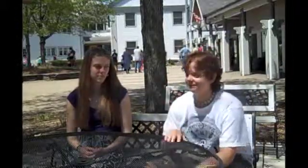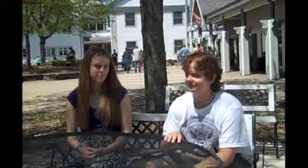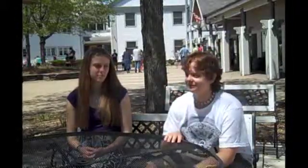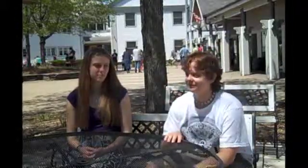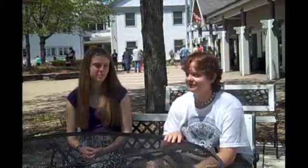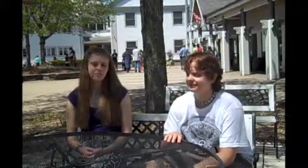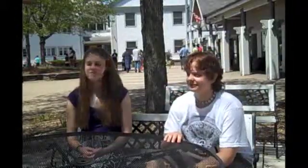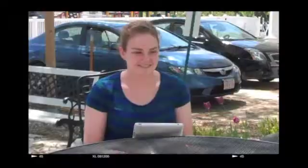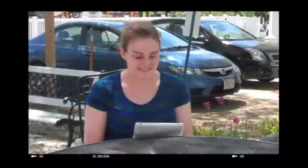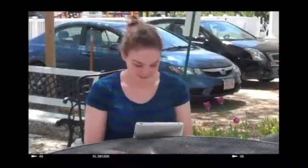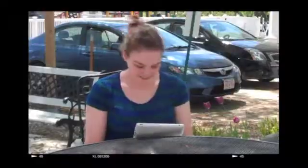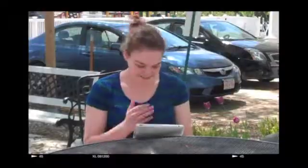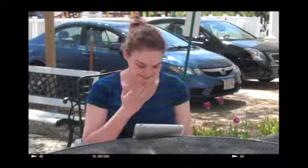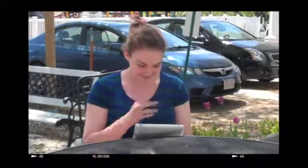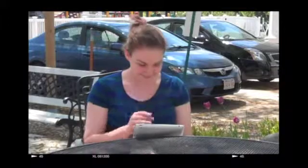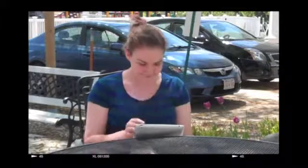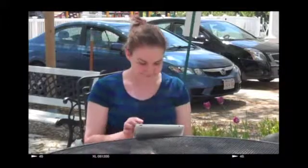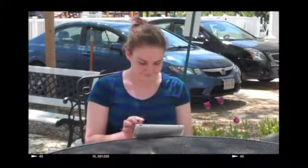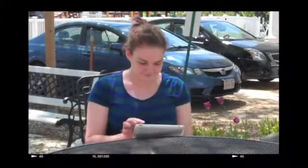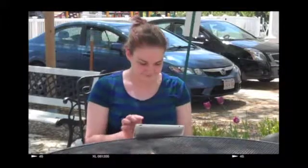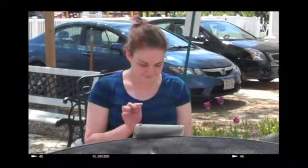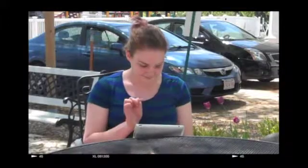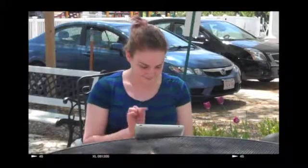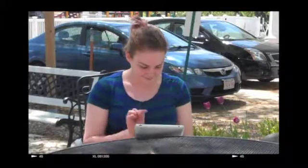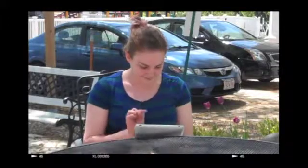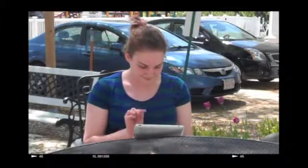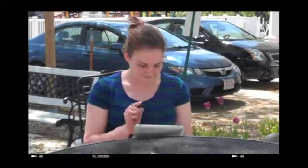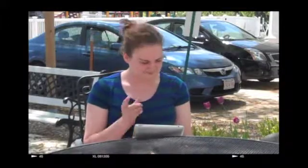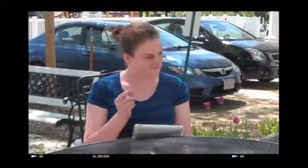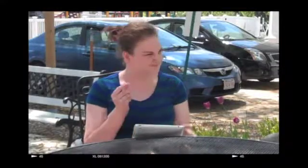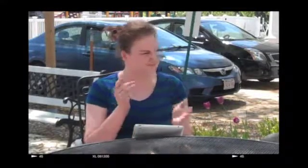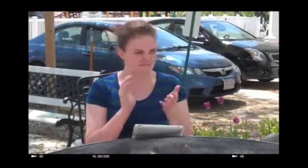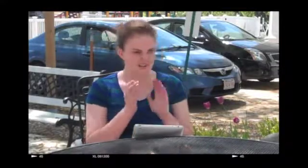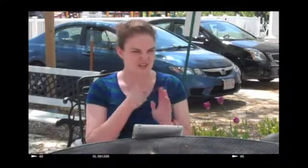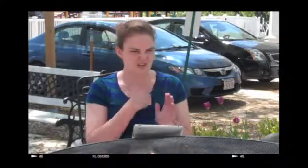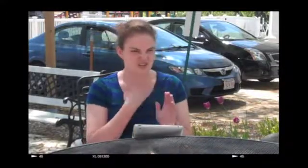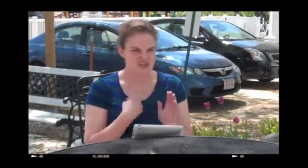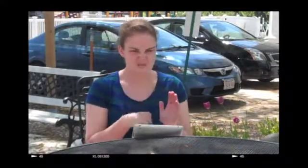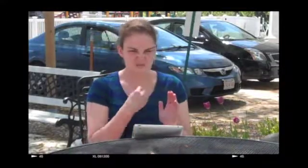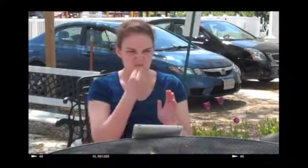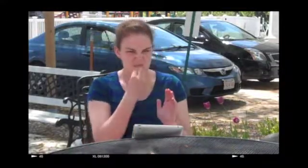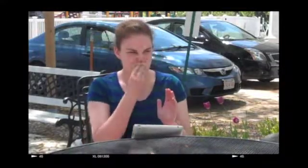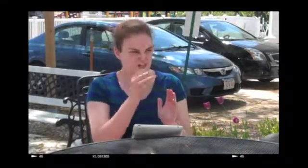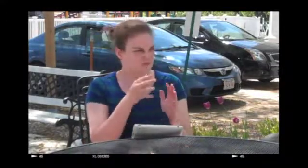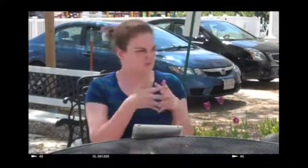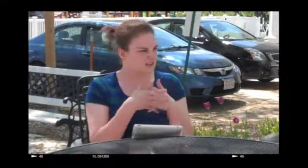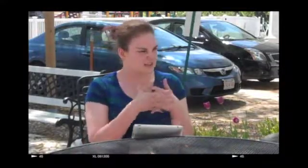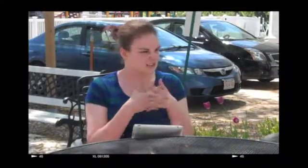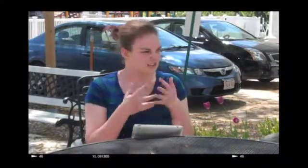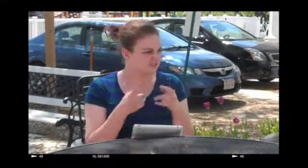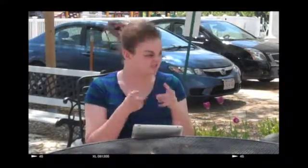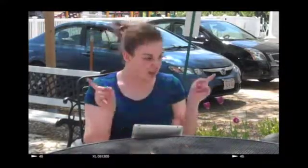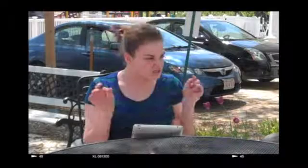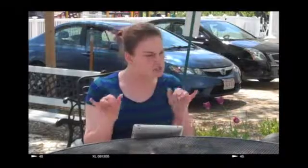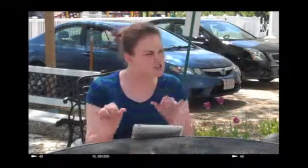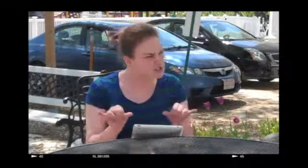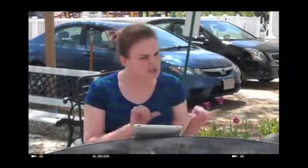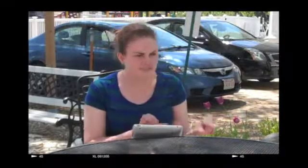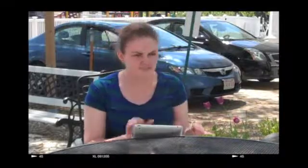or basketball there. It was really a lot of fun. That's great. So I'm wondering, could you